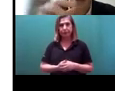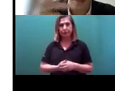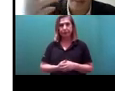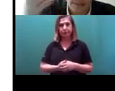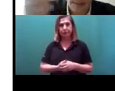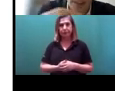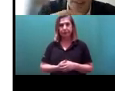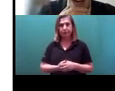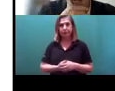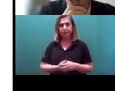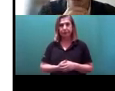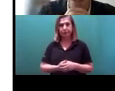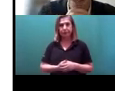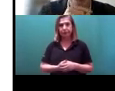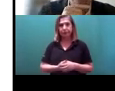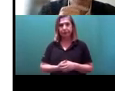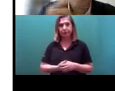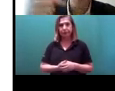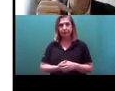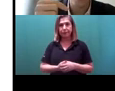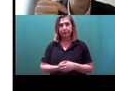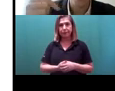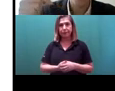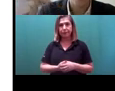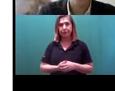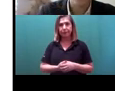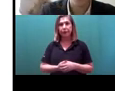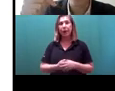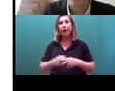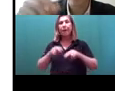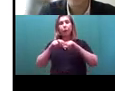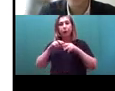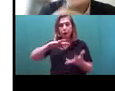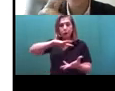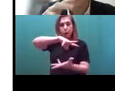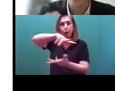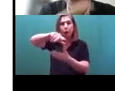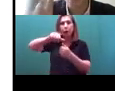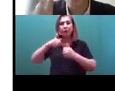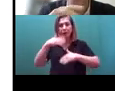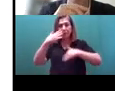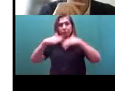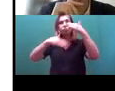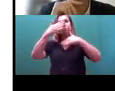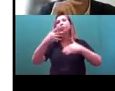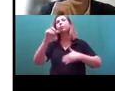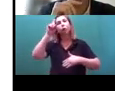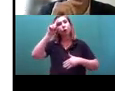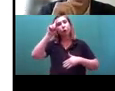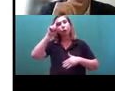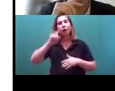is enlarging every day. Also, they use, let's say, this framework, this